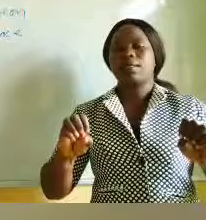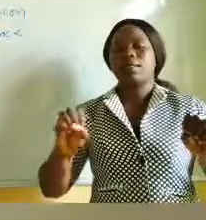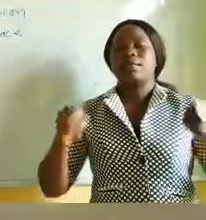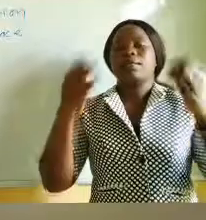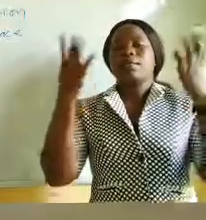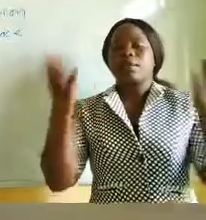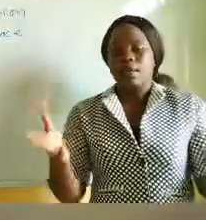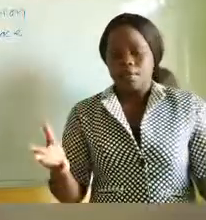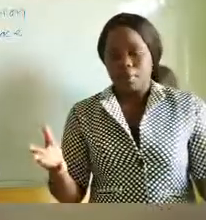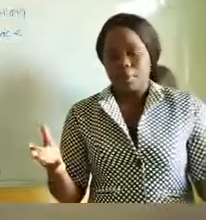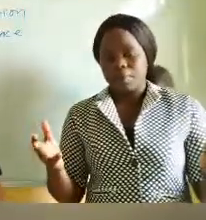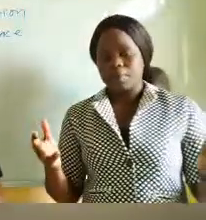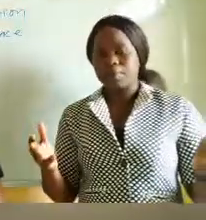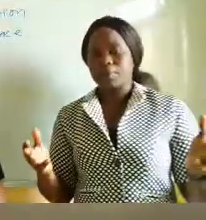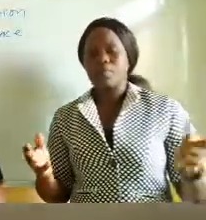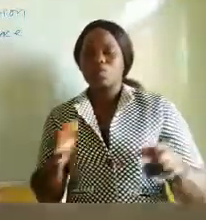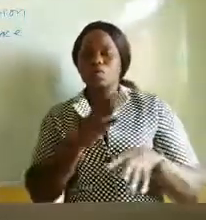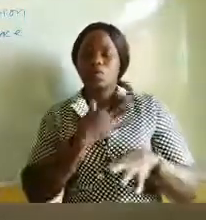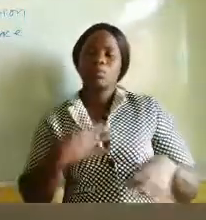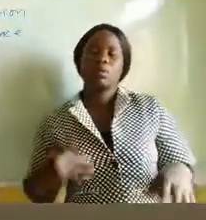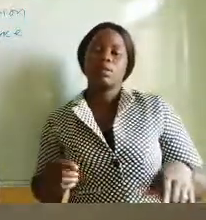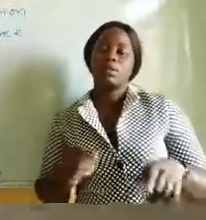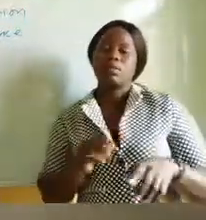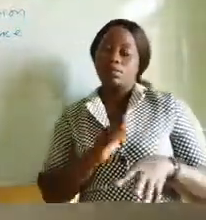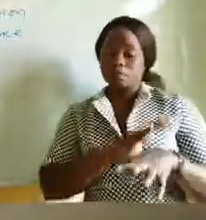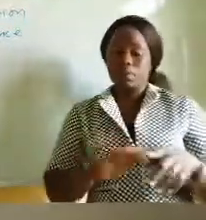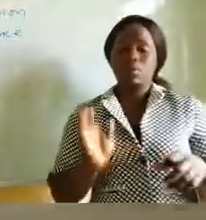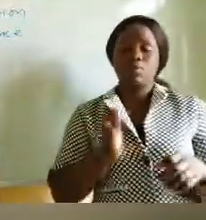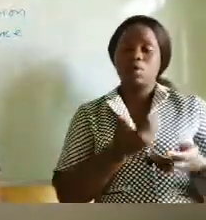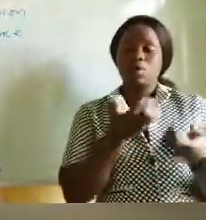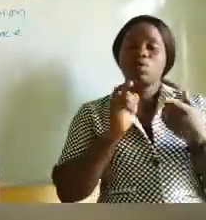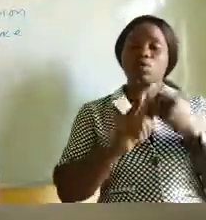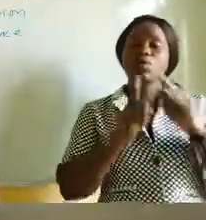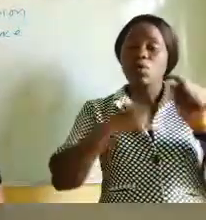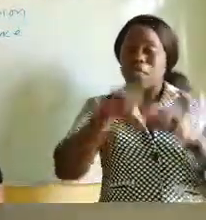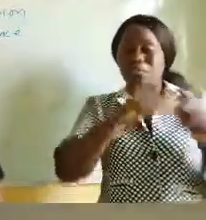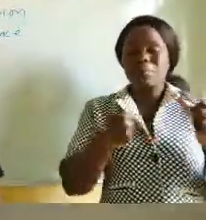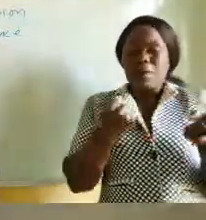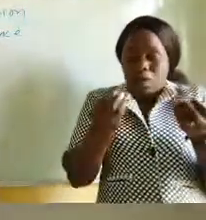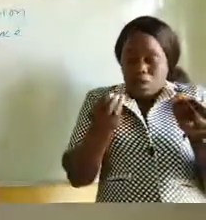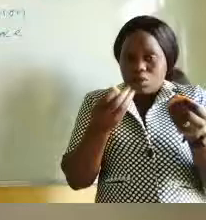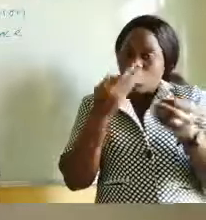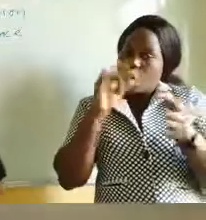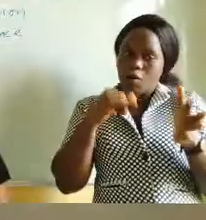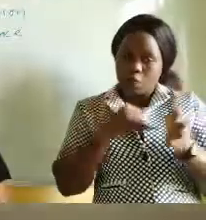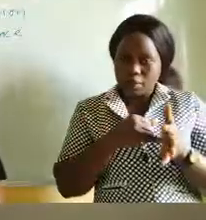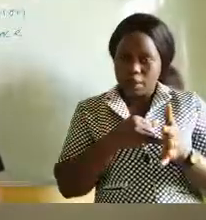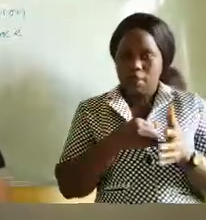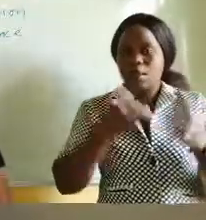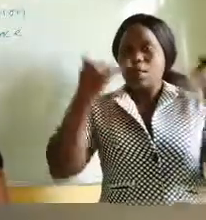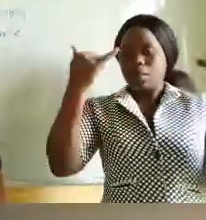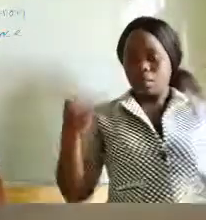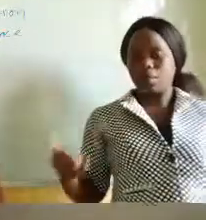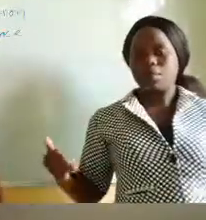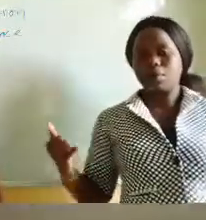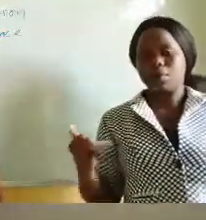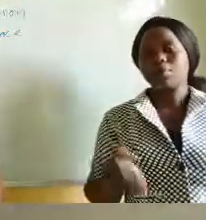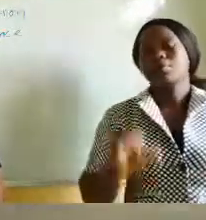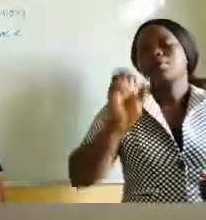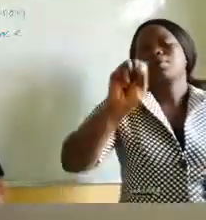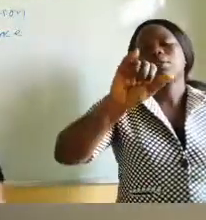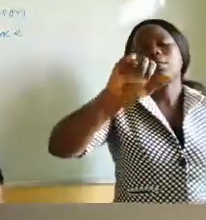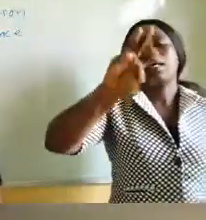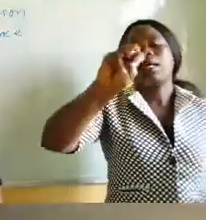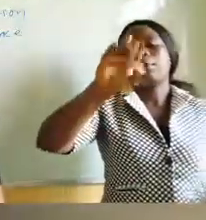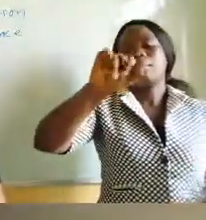are numerous. But we want to look at few of these figures of speech. Now, we'll start with